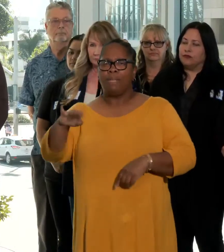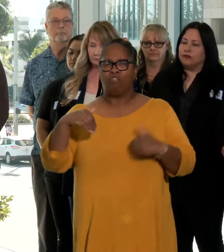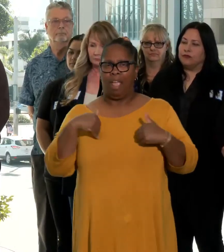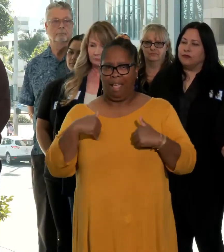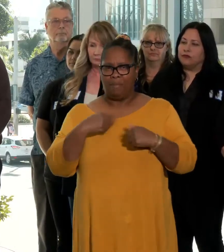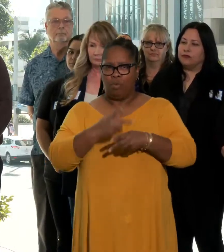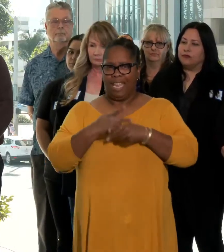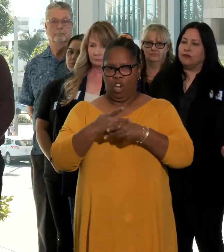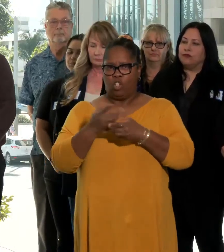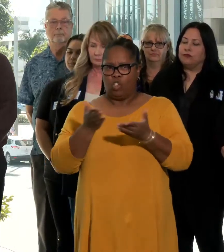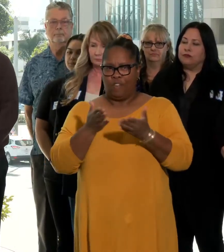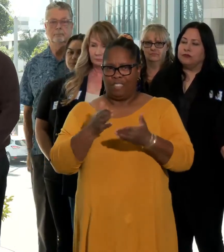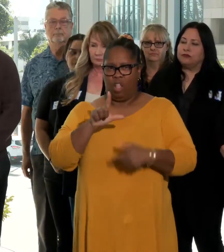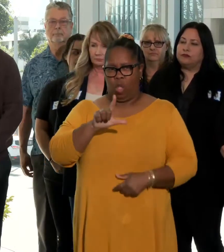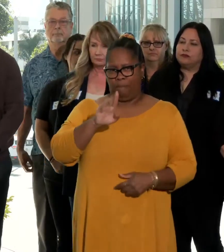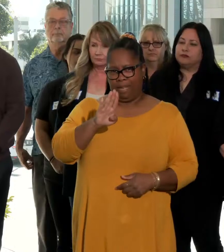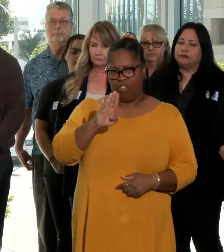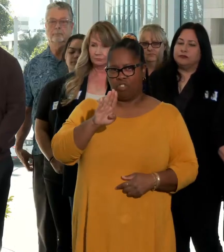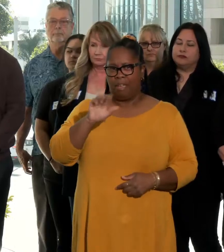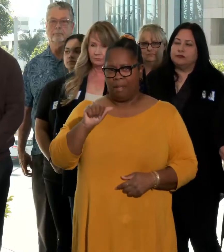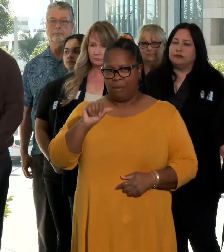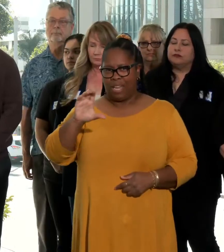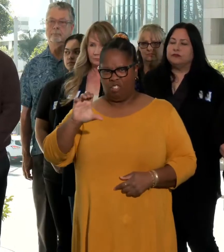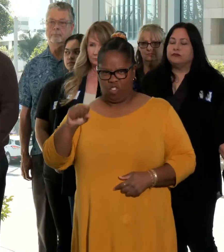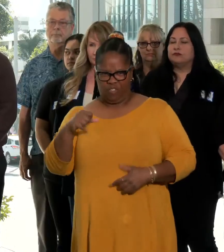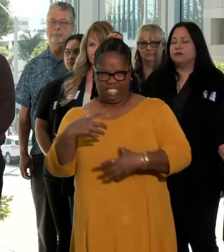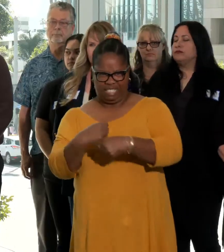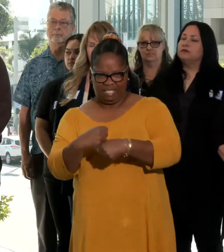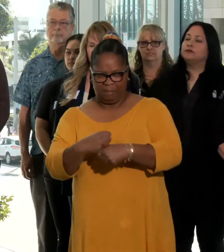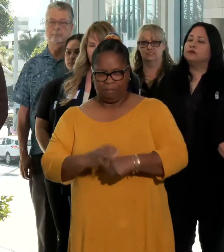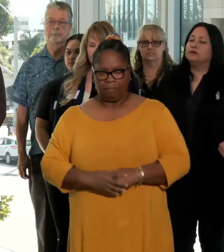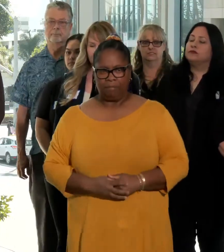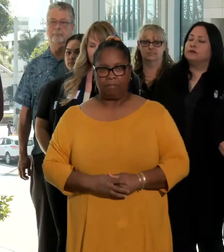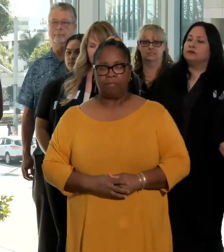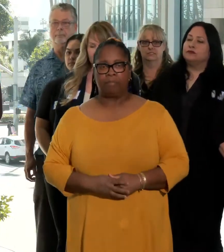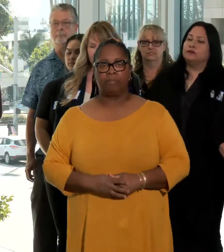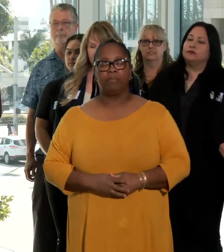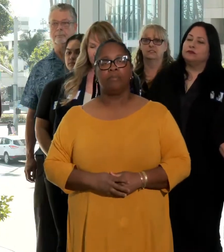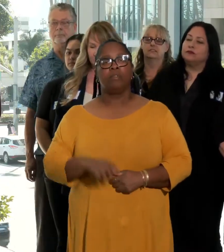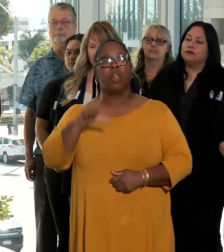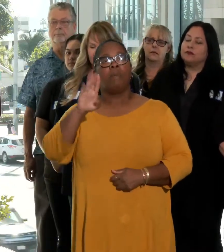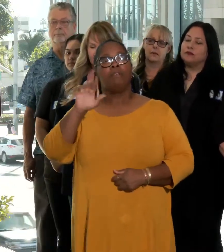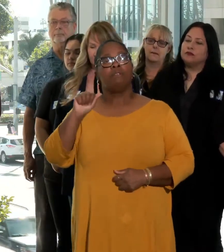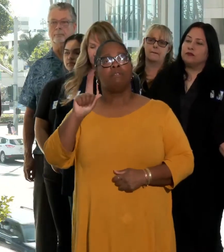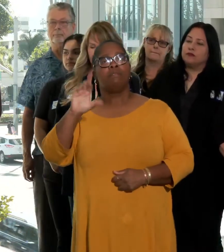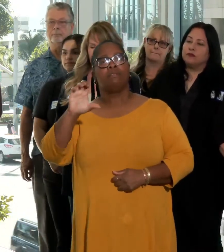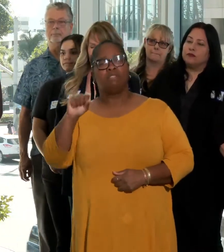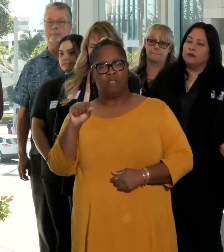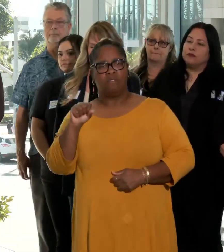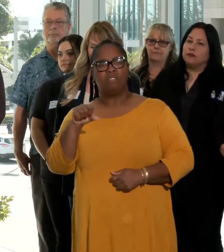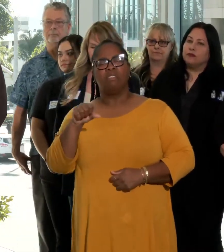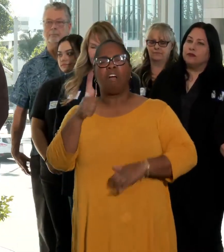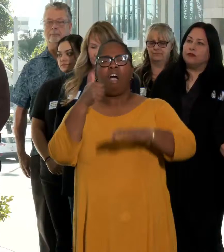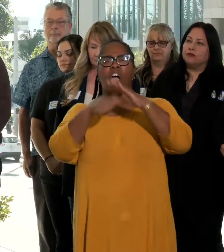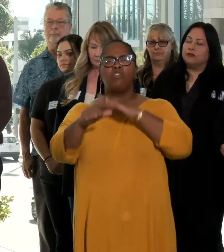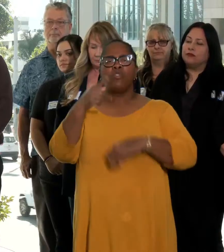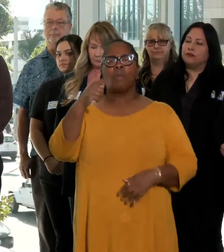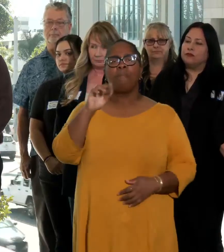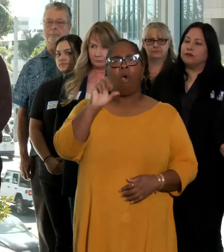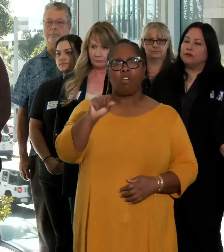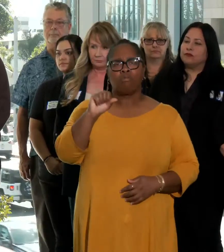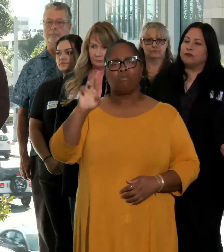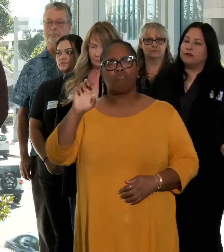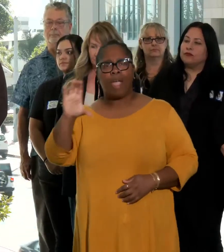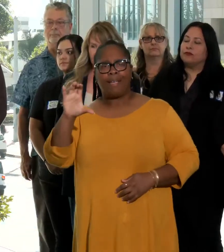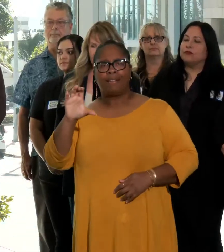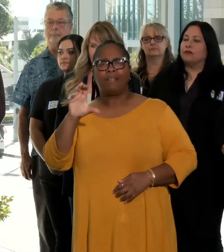and that agreement that we've had with SPCA-LA. So Animal Care Services is a bureau within our Department of Parks, Rec, and Marine. It